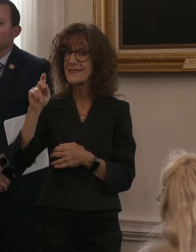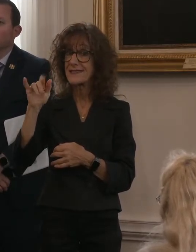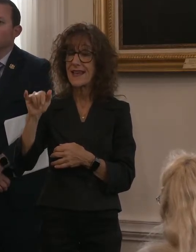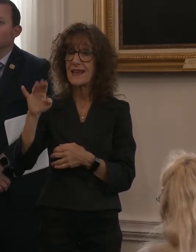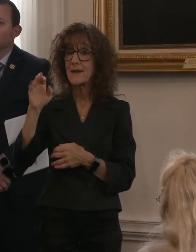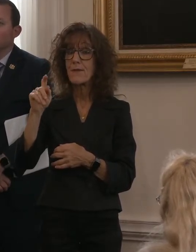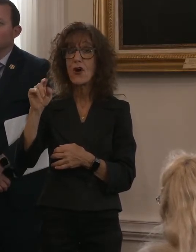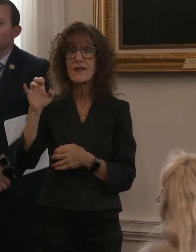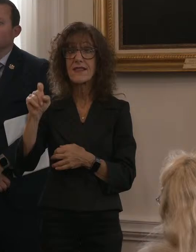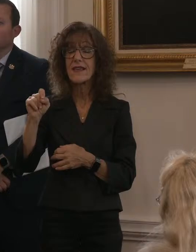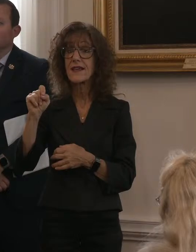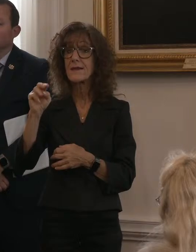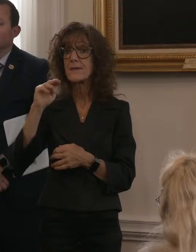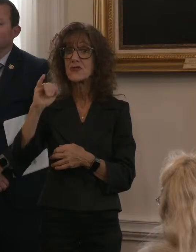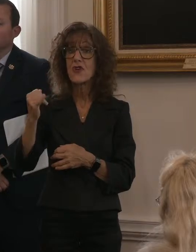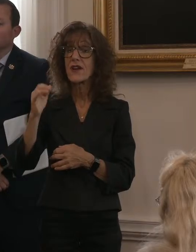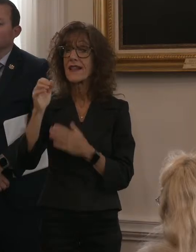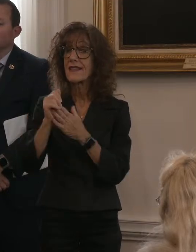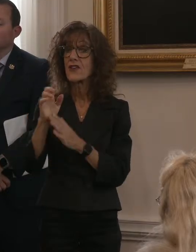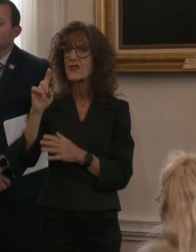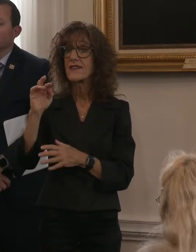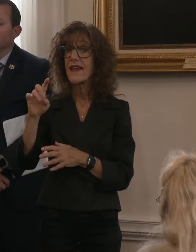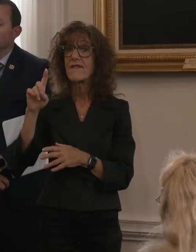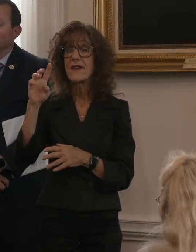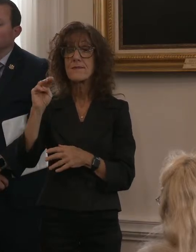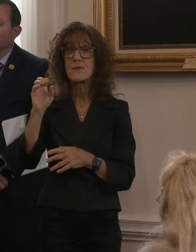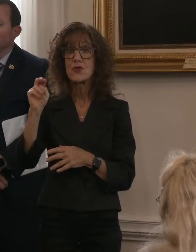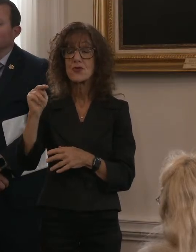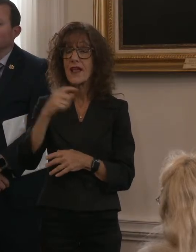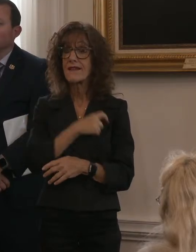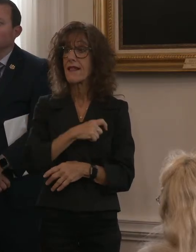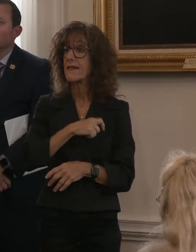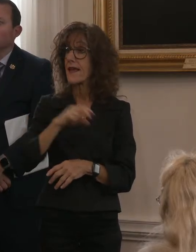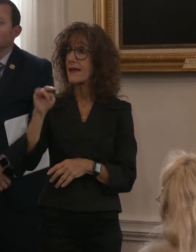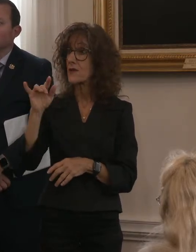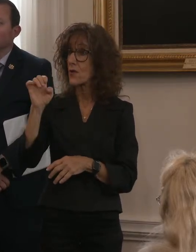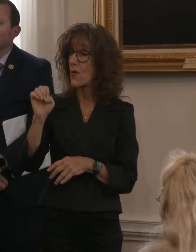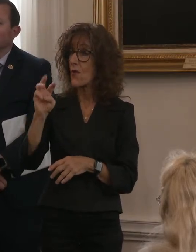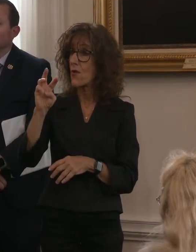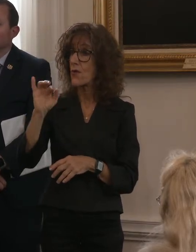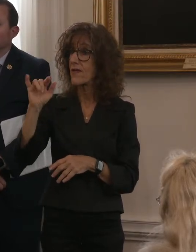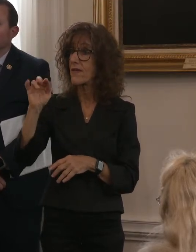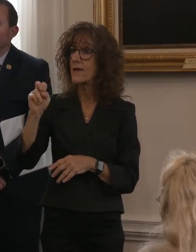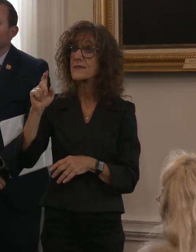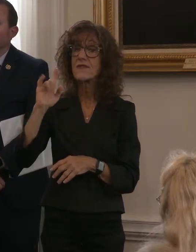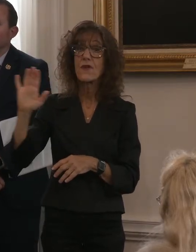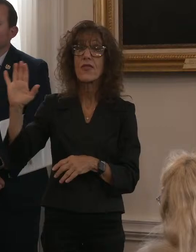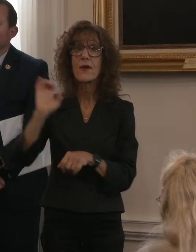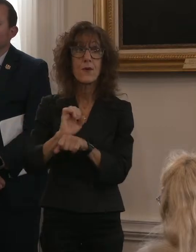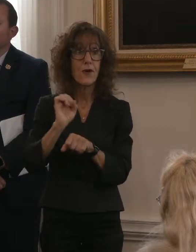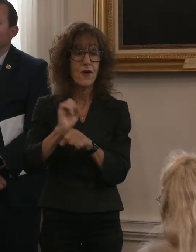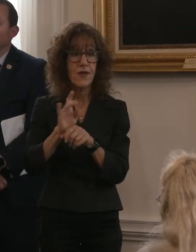Majority Leader David Moon, and Delegate Nicole Williams for all their work on